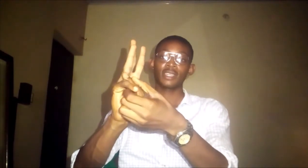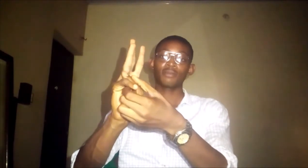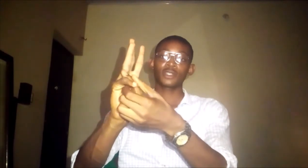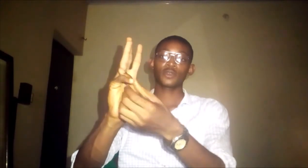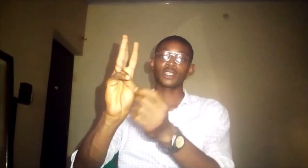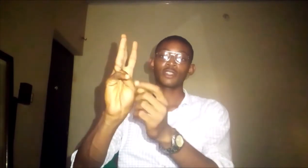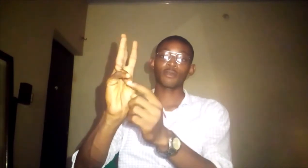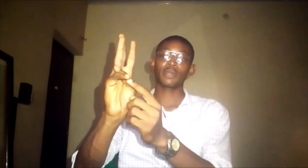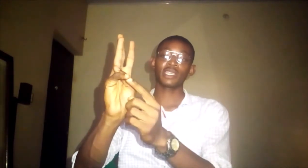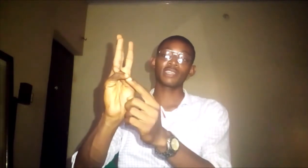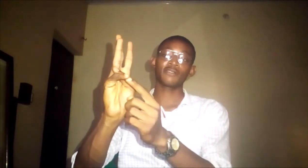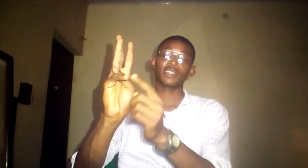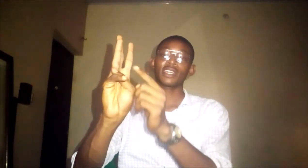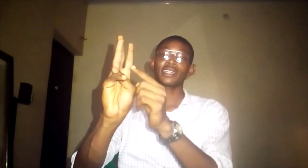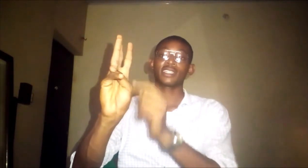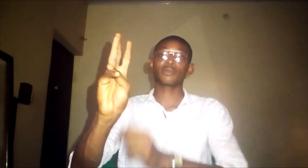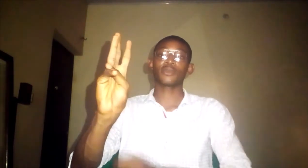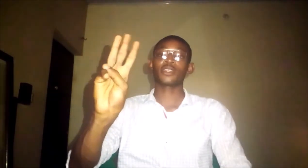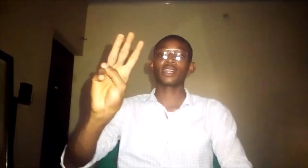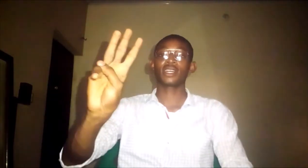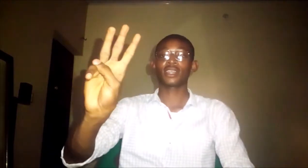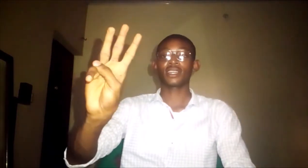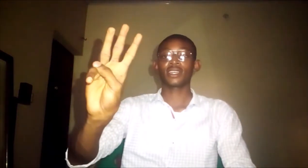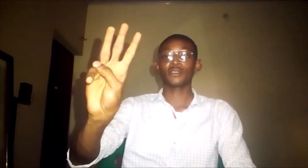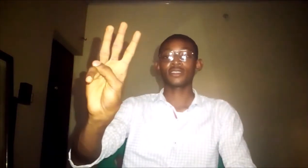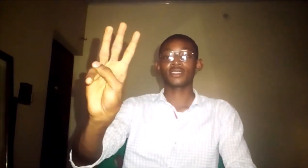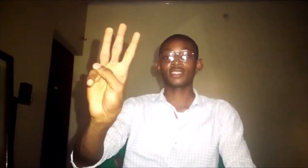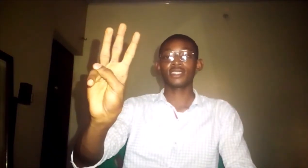in between your pinky finger and its brother, you can see,